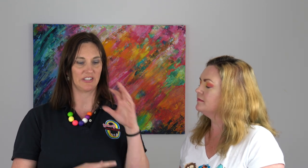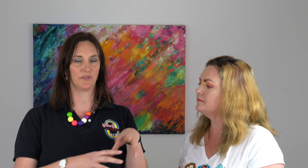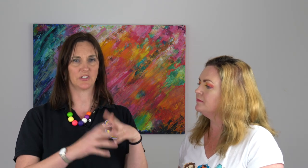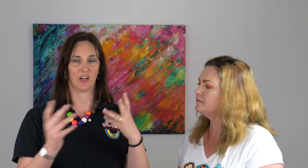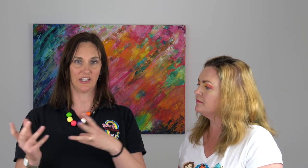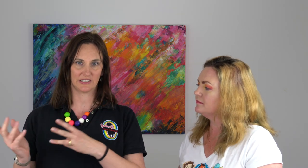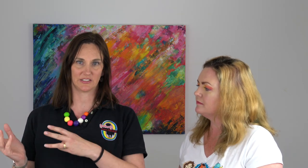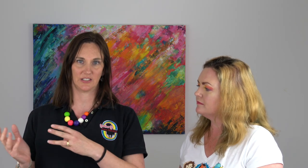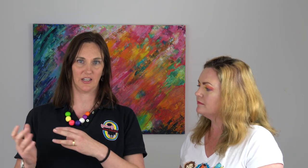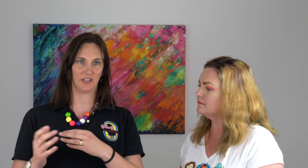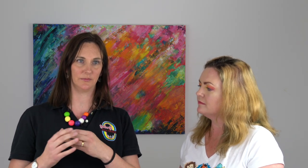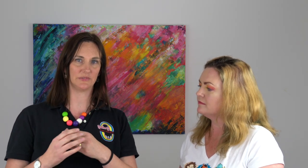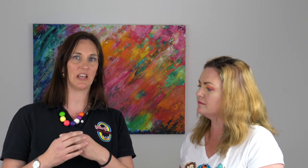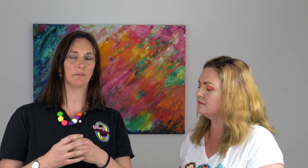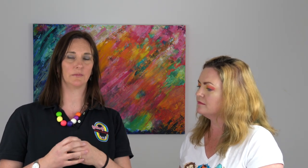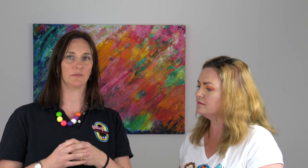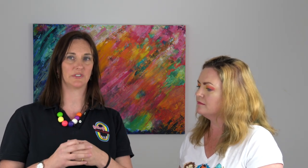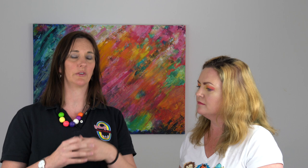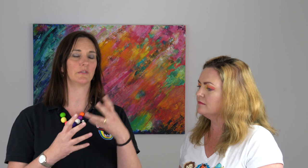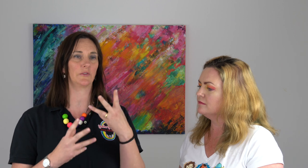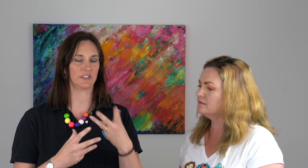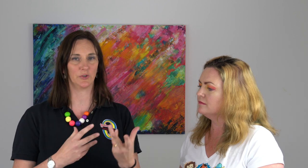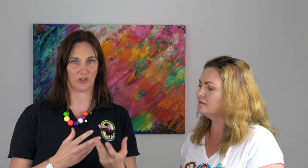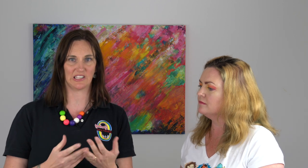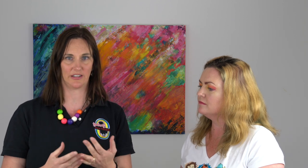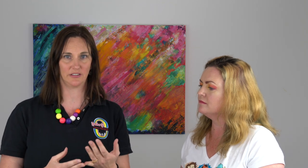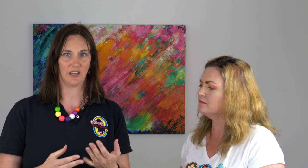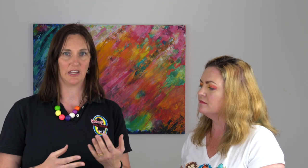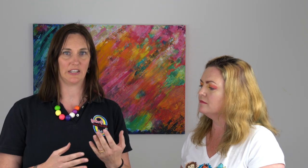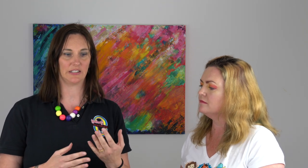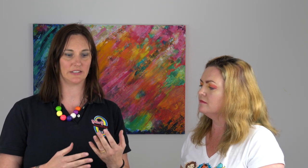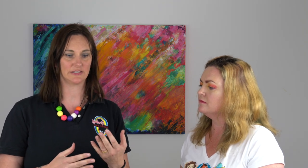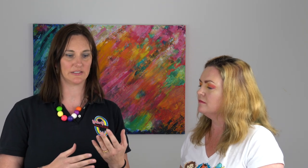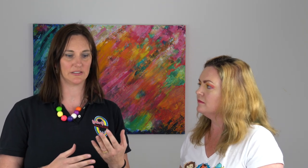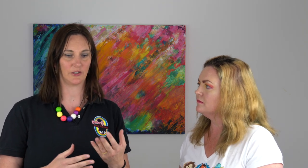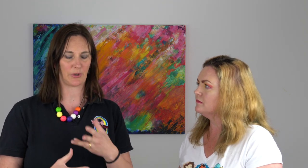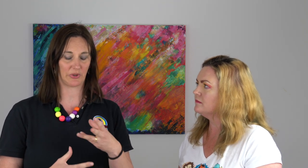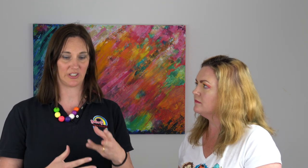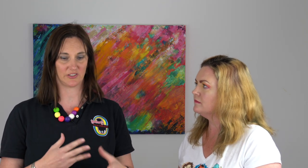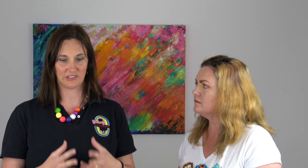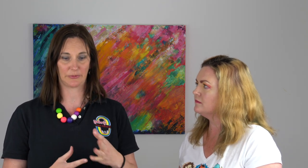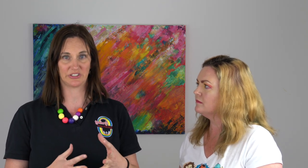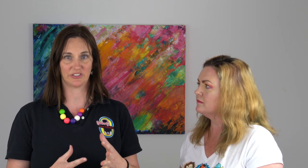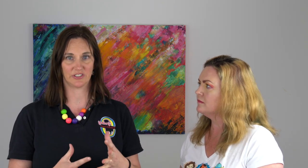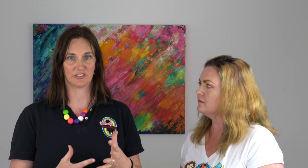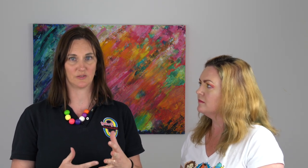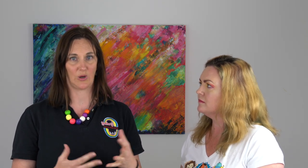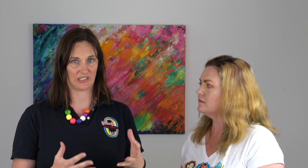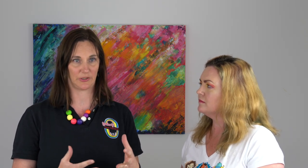there's different dialects. So first of all, Auslan is, a lot of people think sign language is just one language,